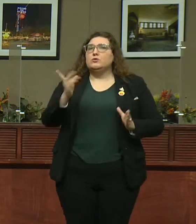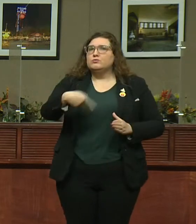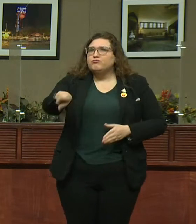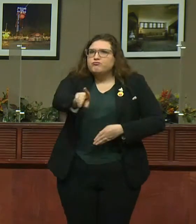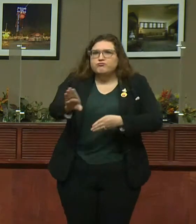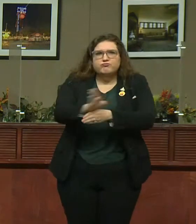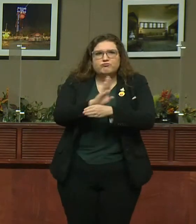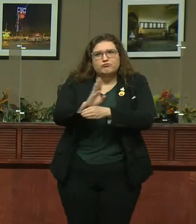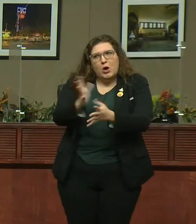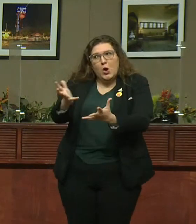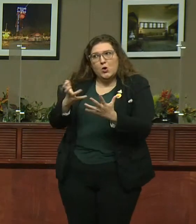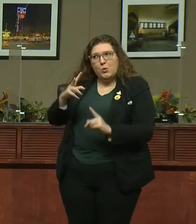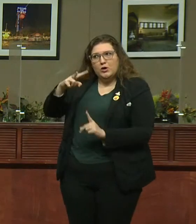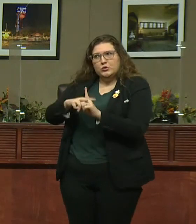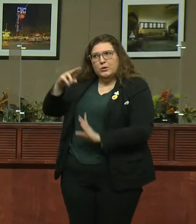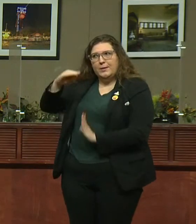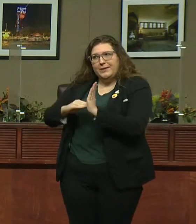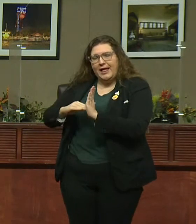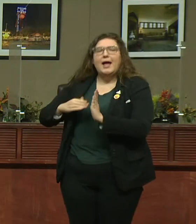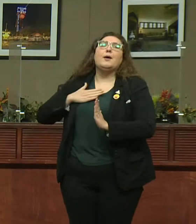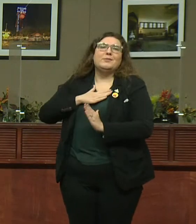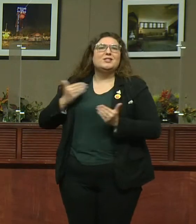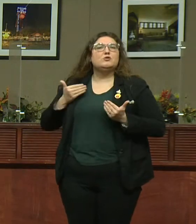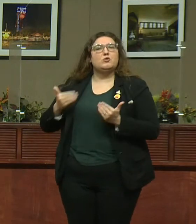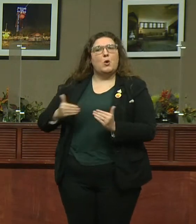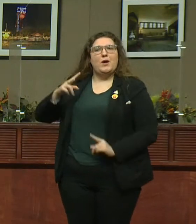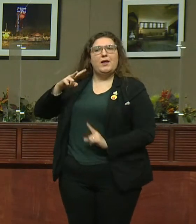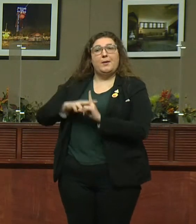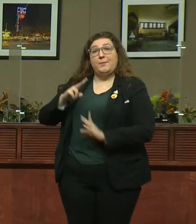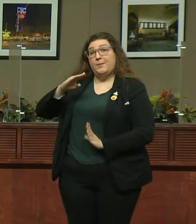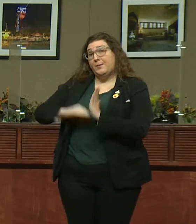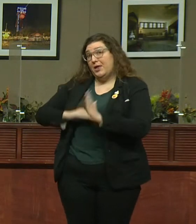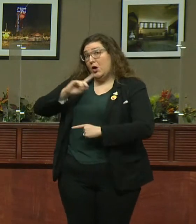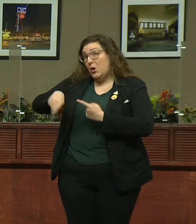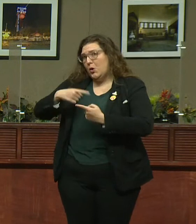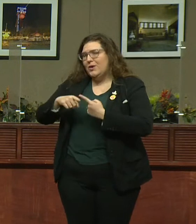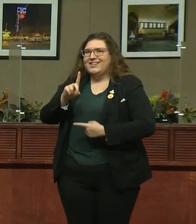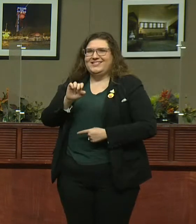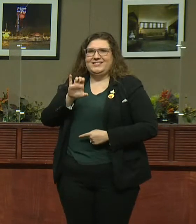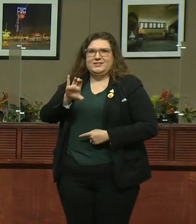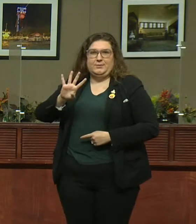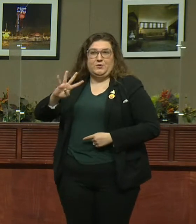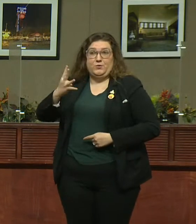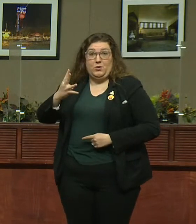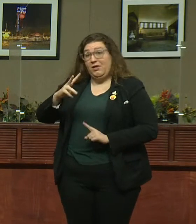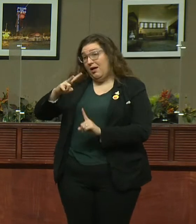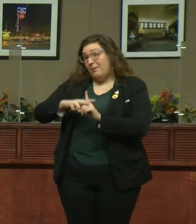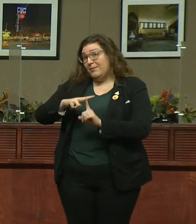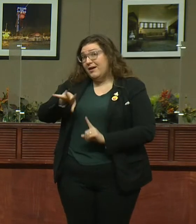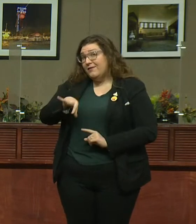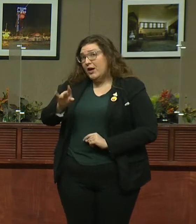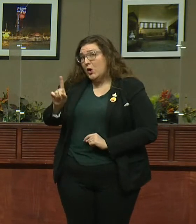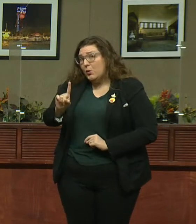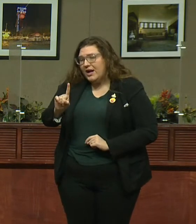applying to do so by December 4th. Applications and requirements can be found online at